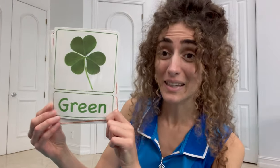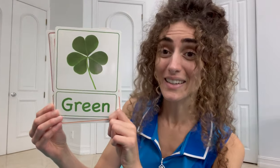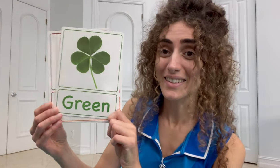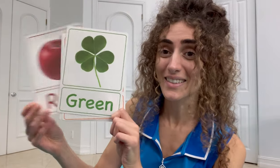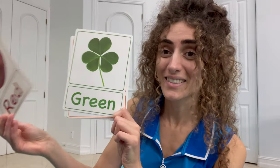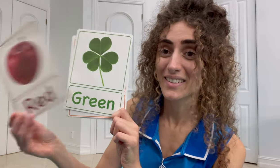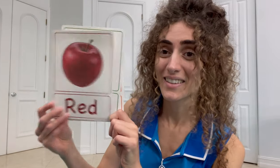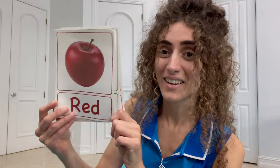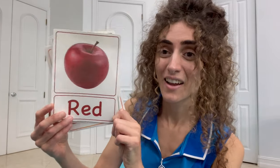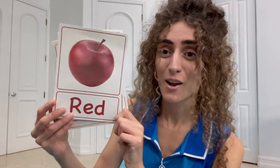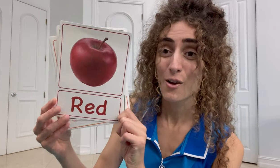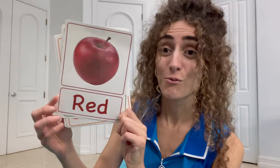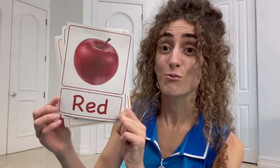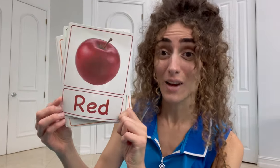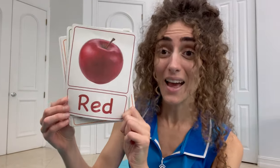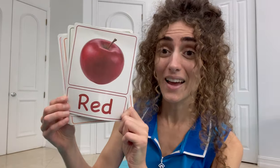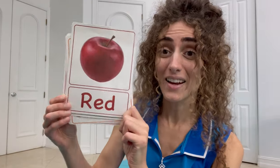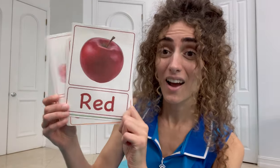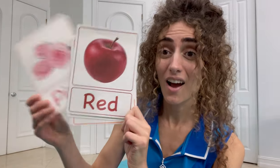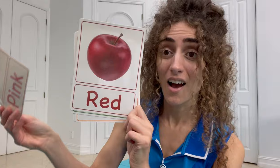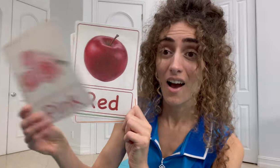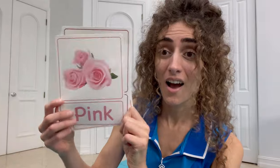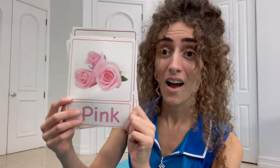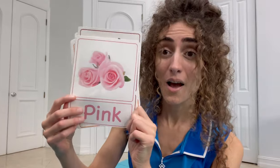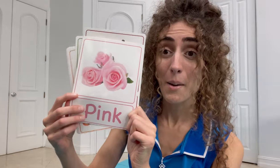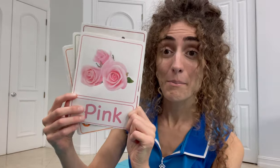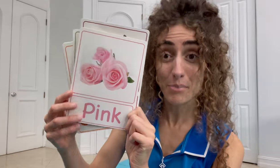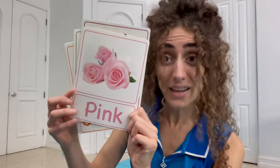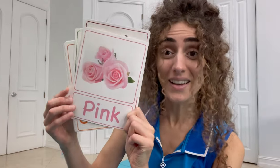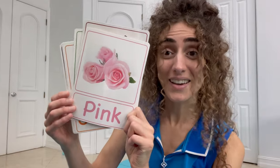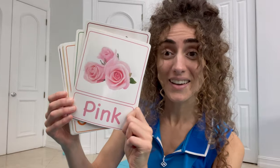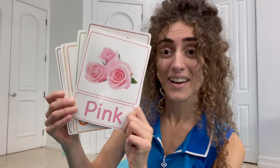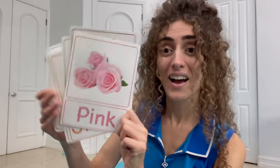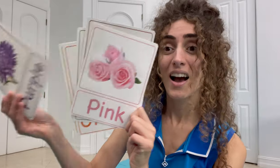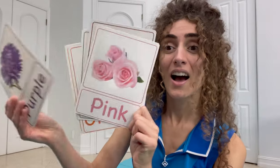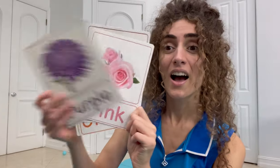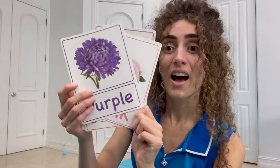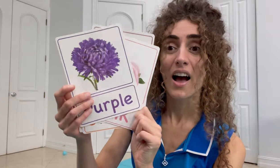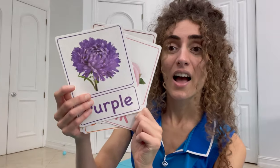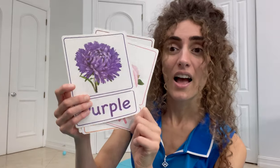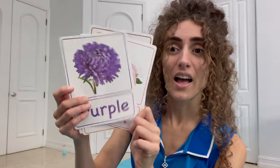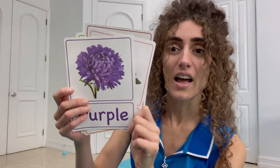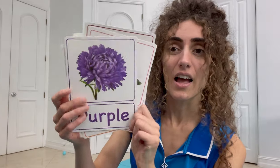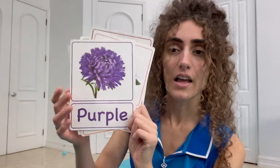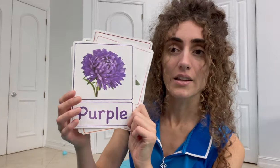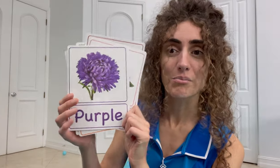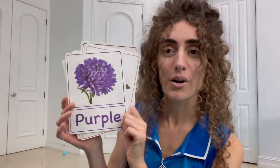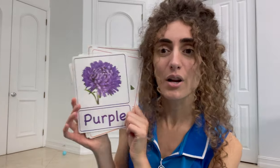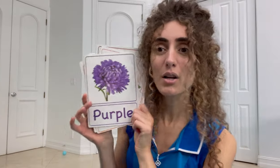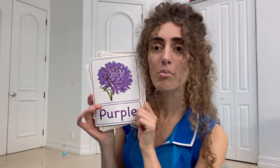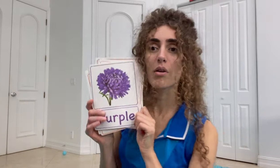green, red, pink, and purple.